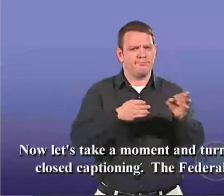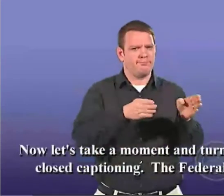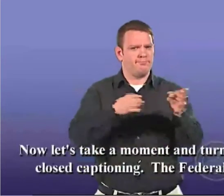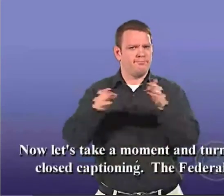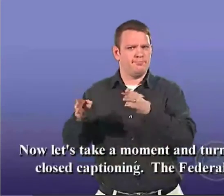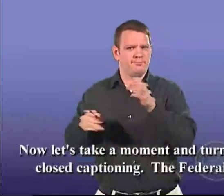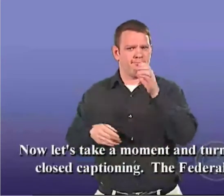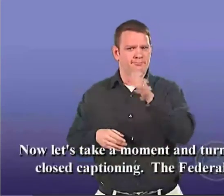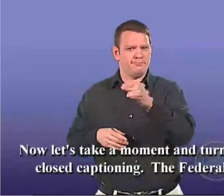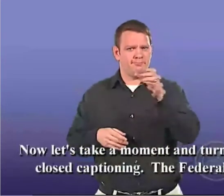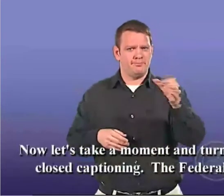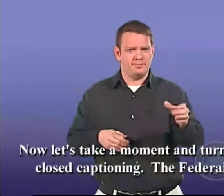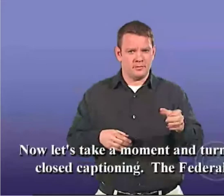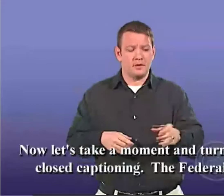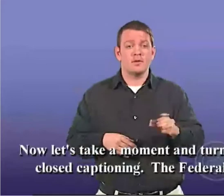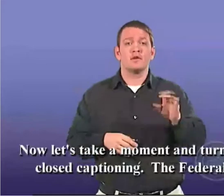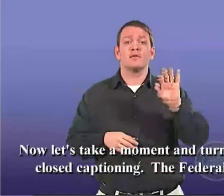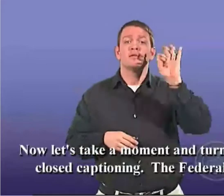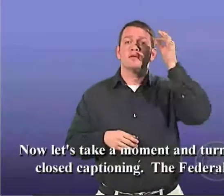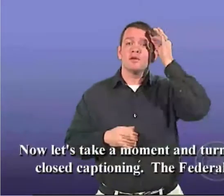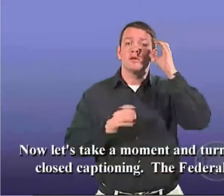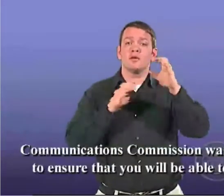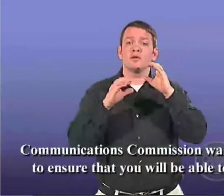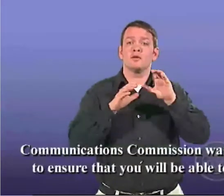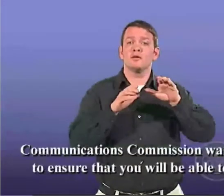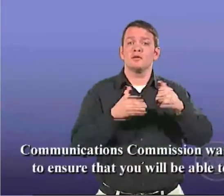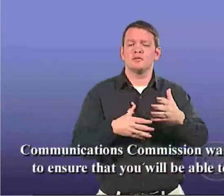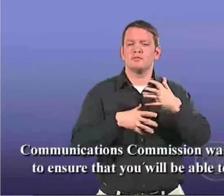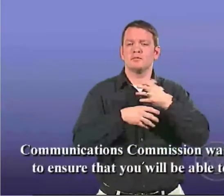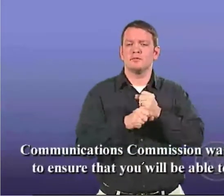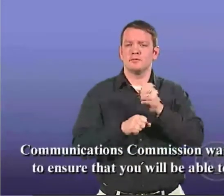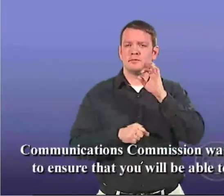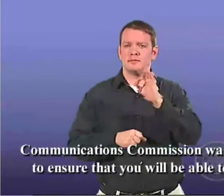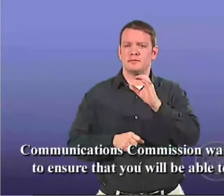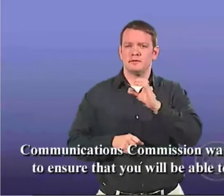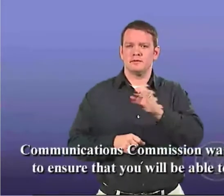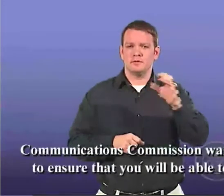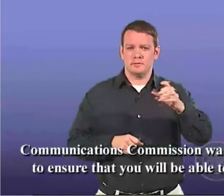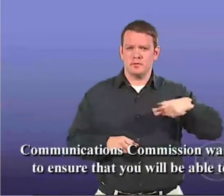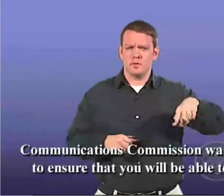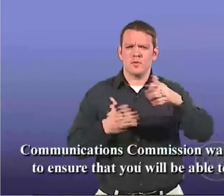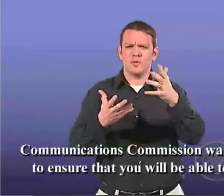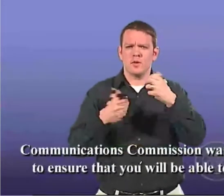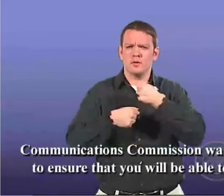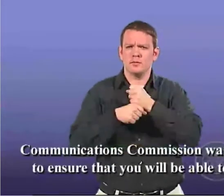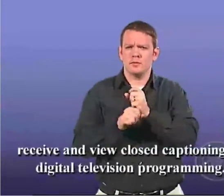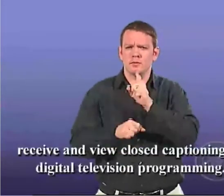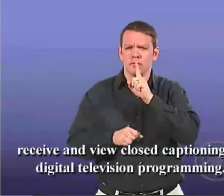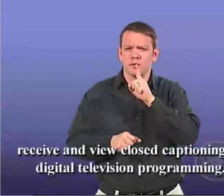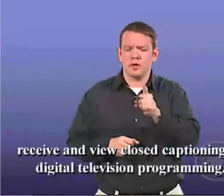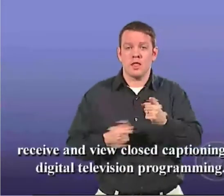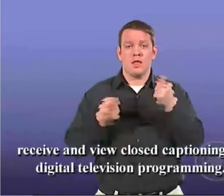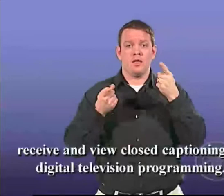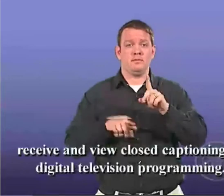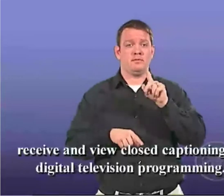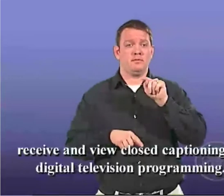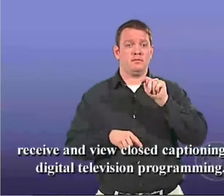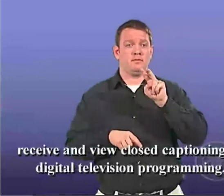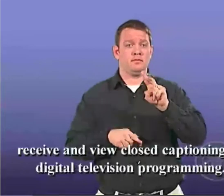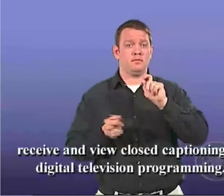and turn to closed captioning. The Federal Communications Commission wants to ensure that you will be able to receive and view closed captioning